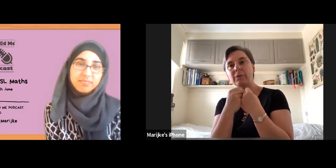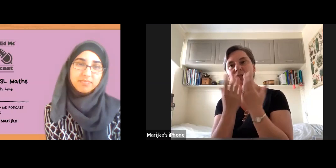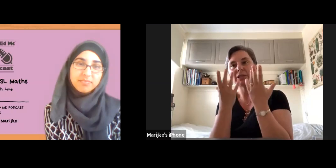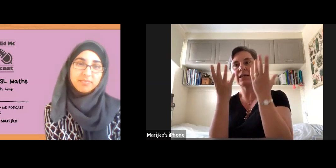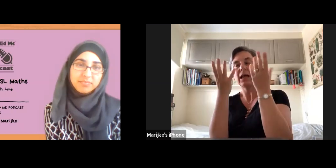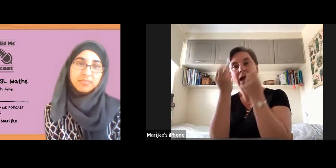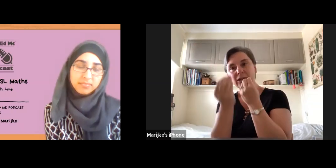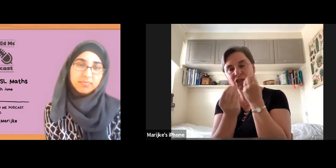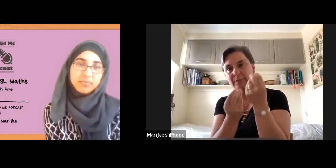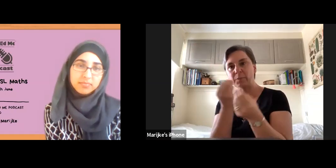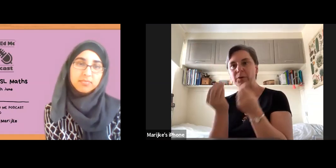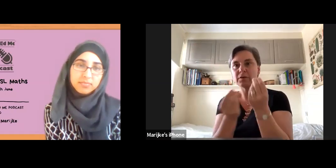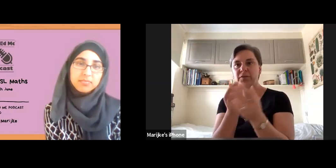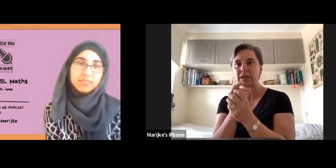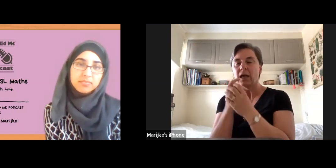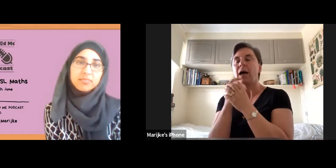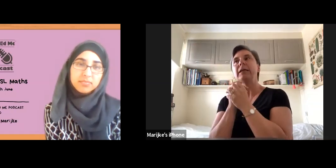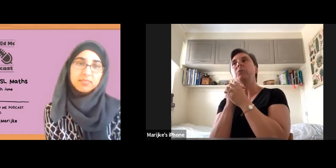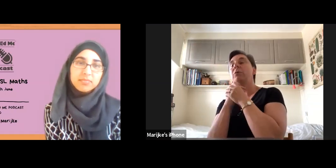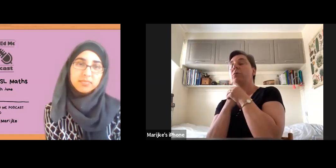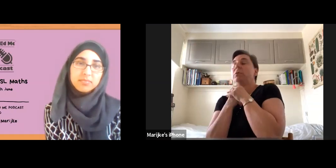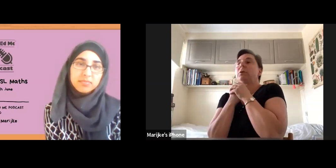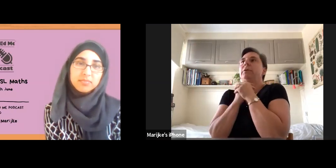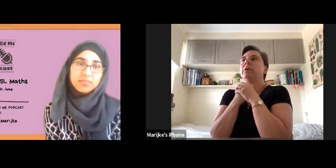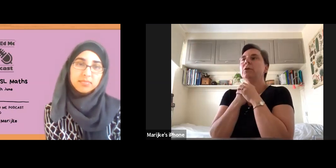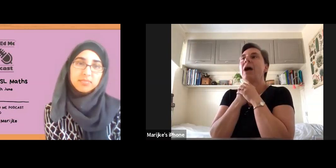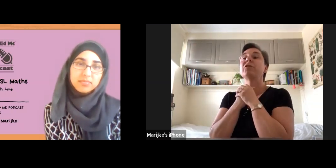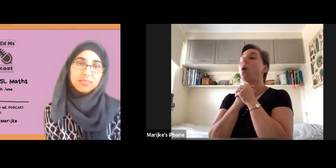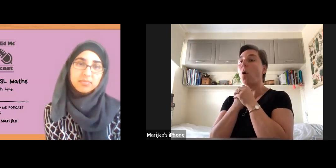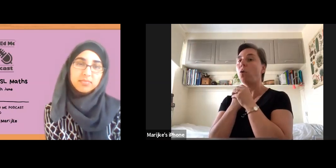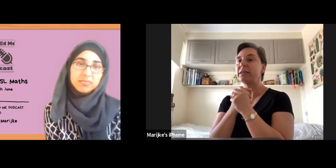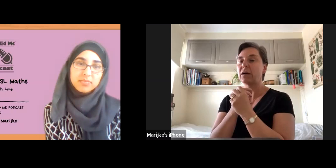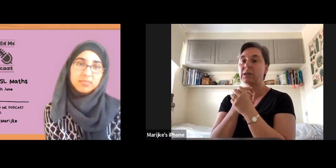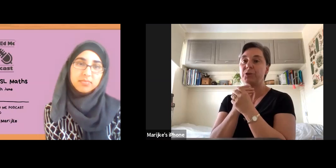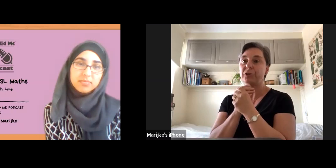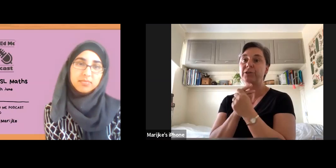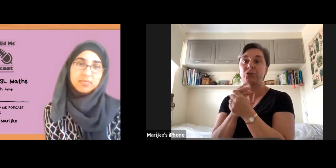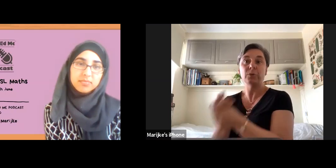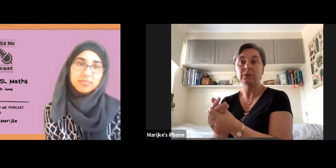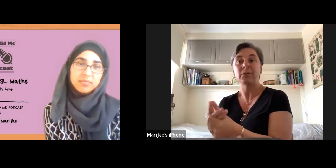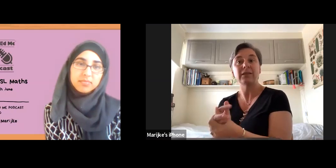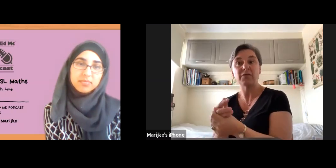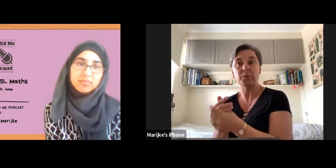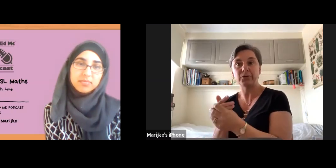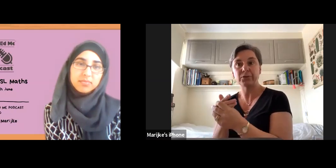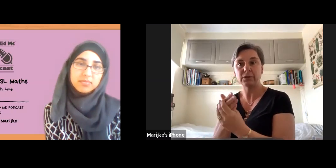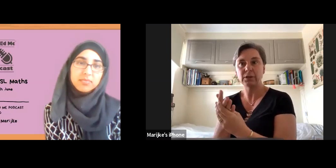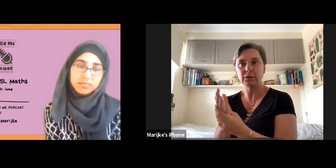language. Their handshakes are perfect. I mean, you know, you haven't always got the opportunity to do it with a deaf person. You know,